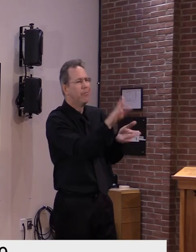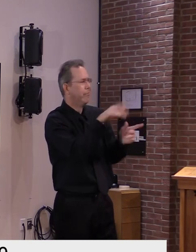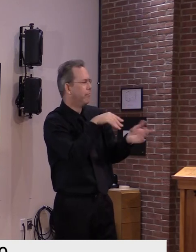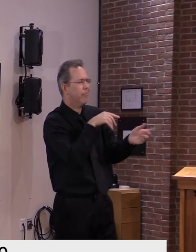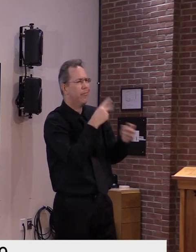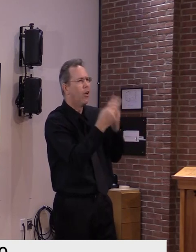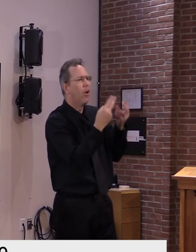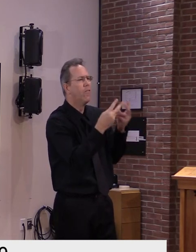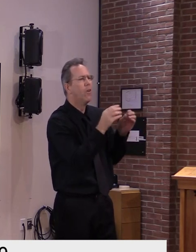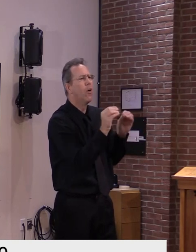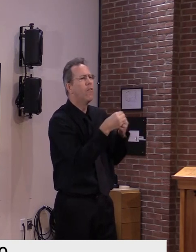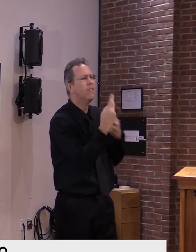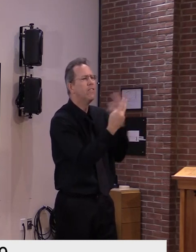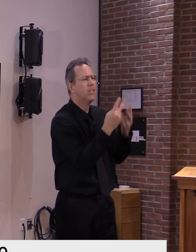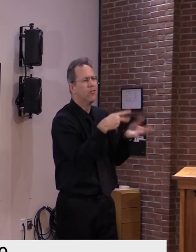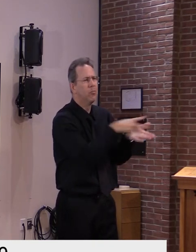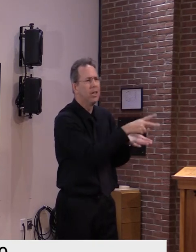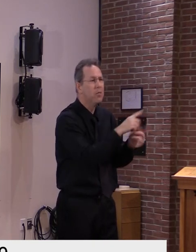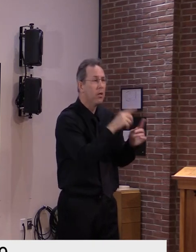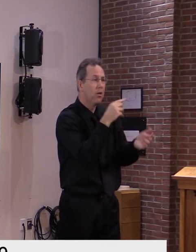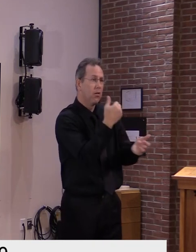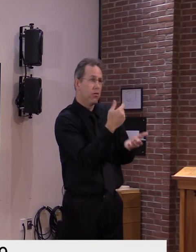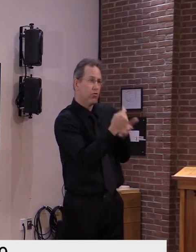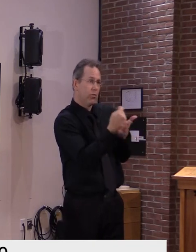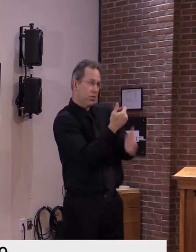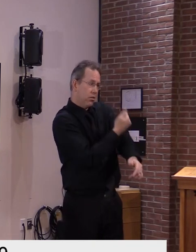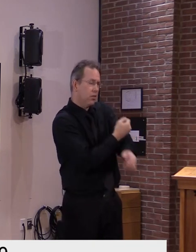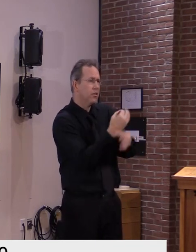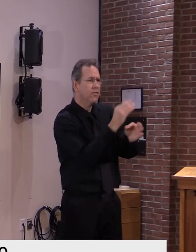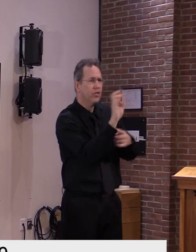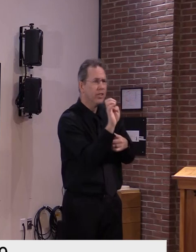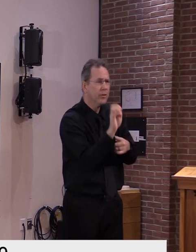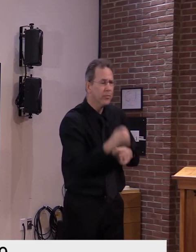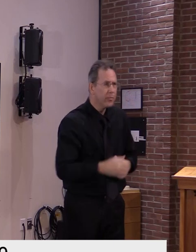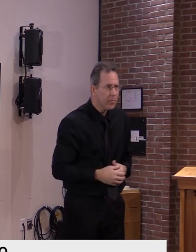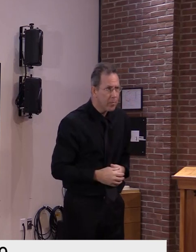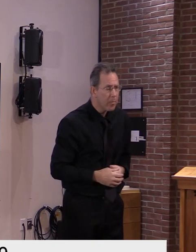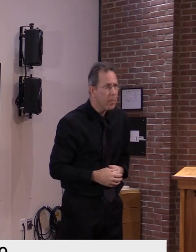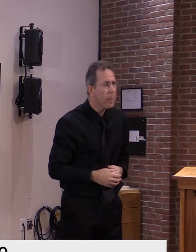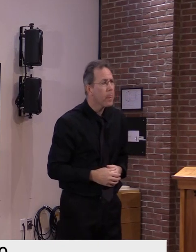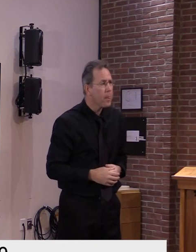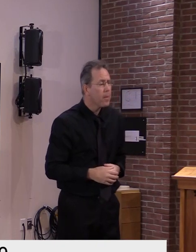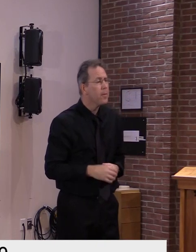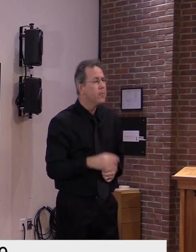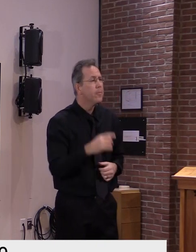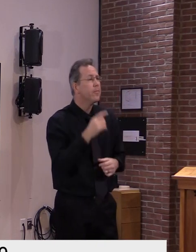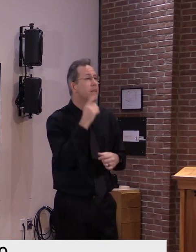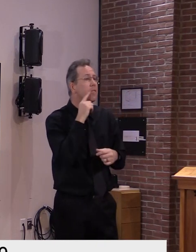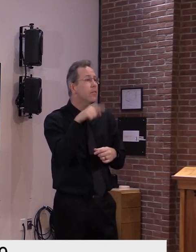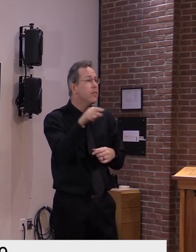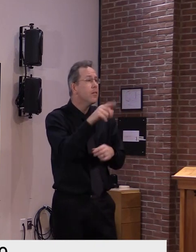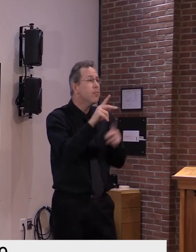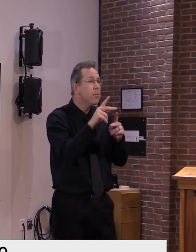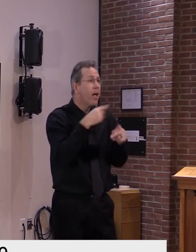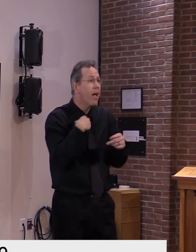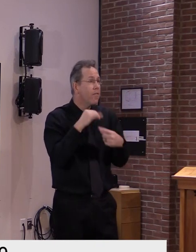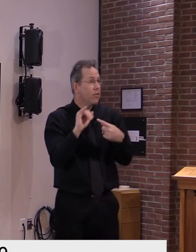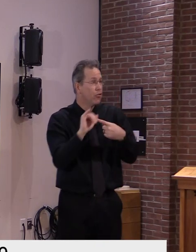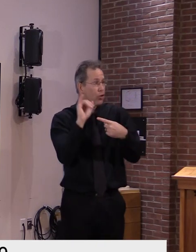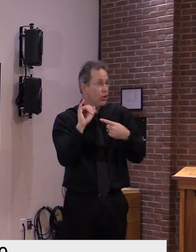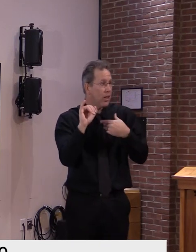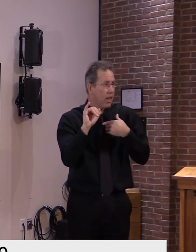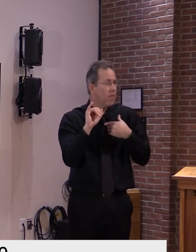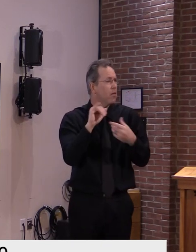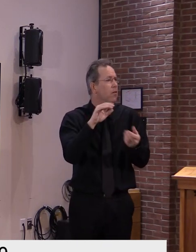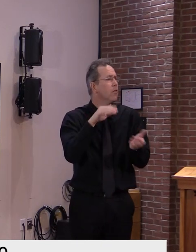reimbursement from health insurance plans that cover COVID-19 vaccine administration fees. For uninsured